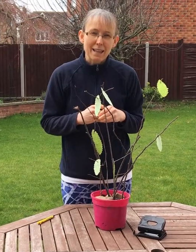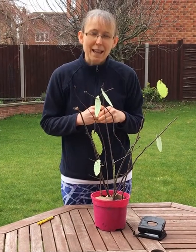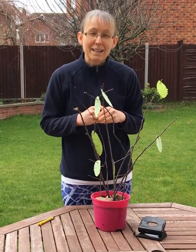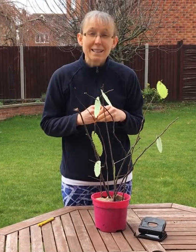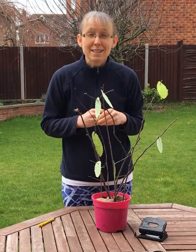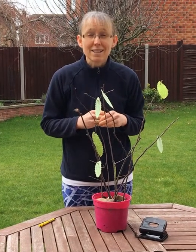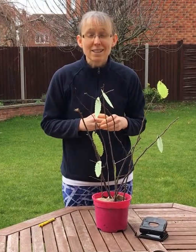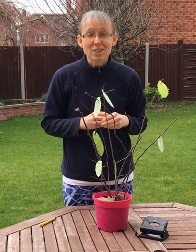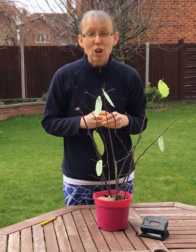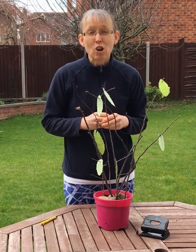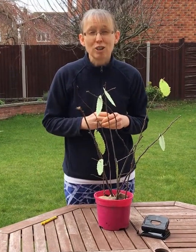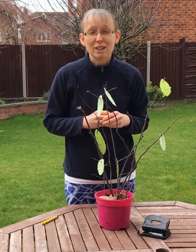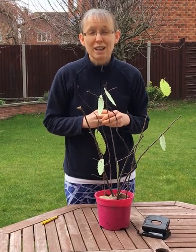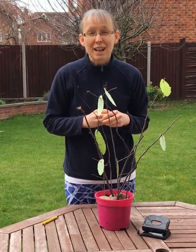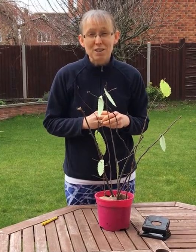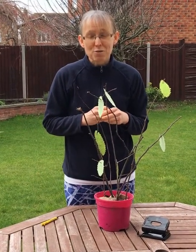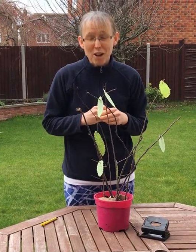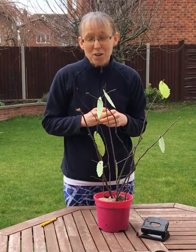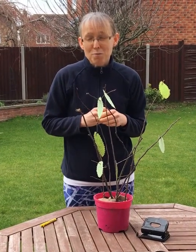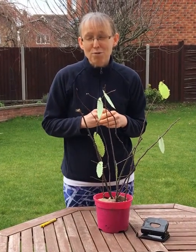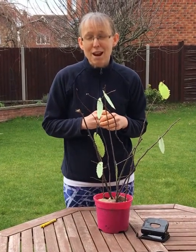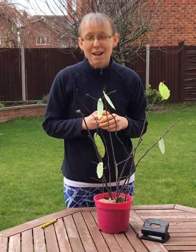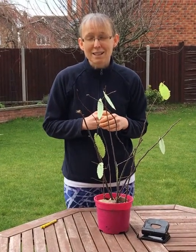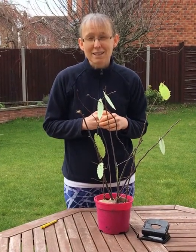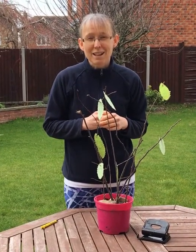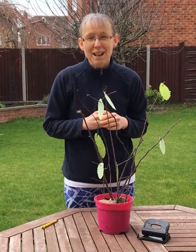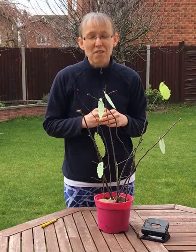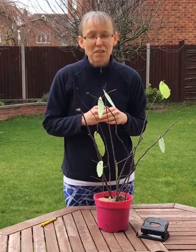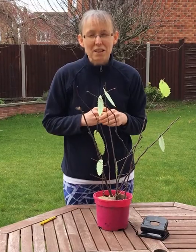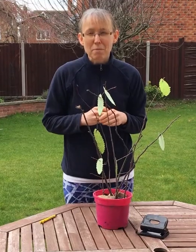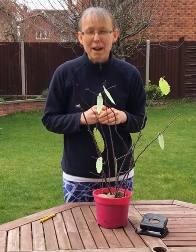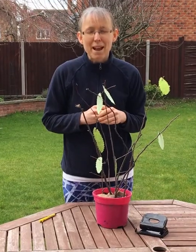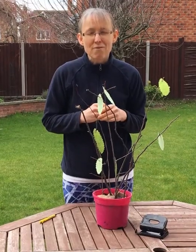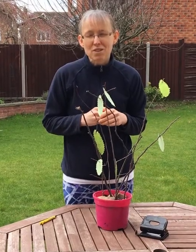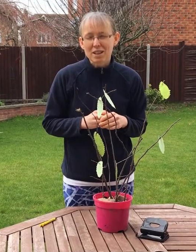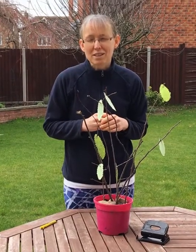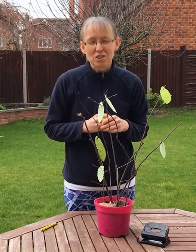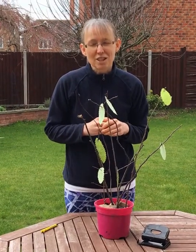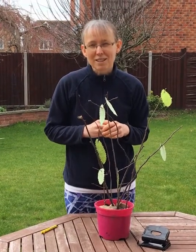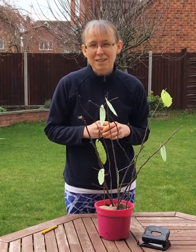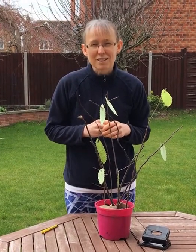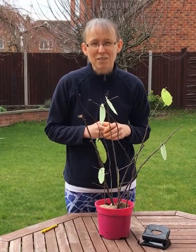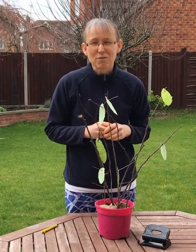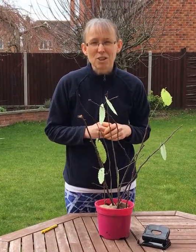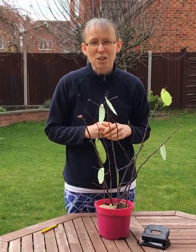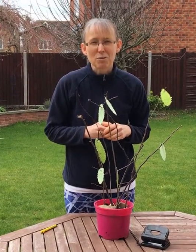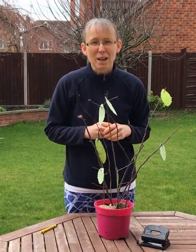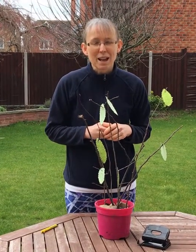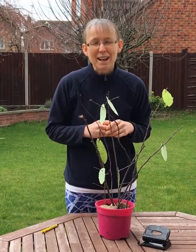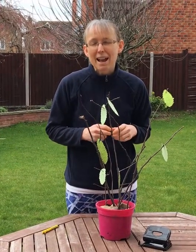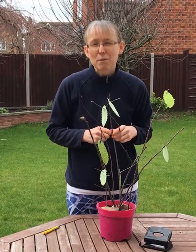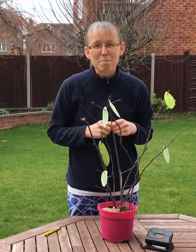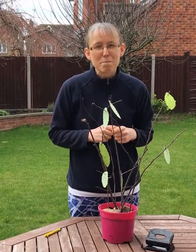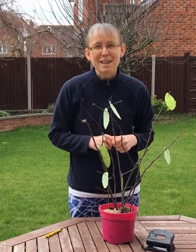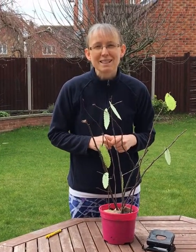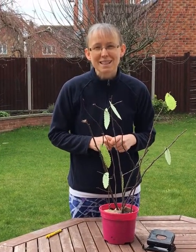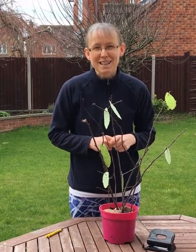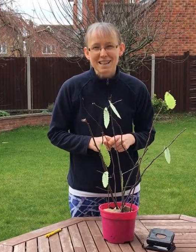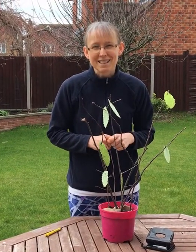and listen to the song as you write your prayers and think about everything that Jesus has done for you and how amazing he is.